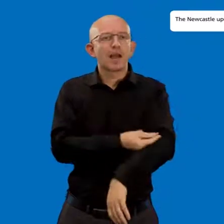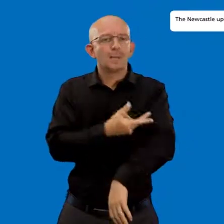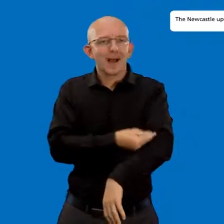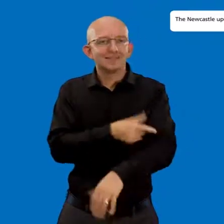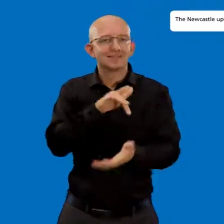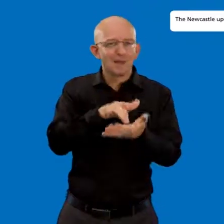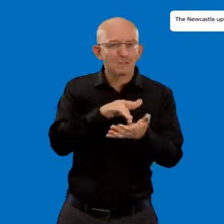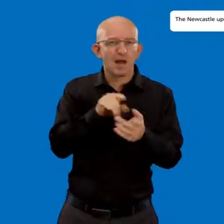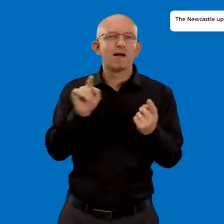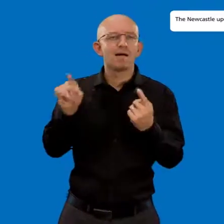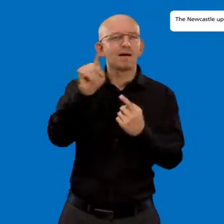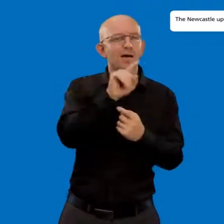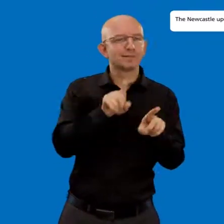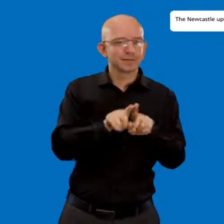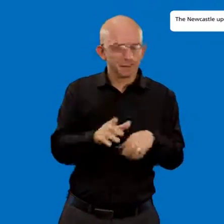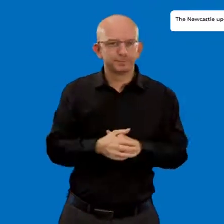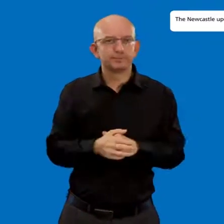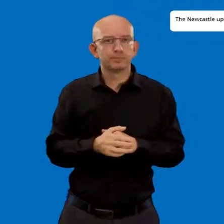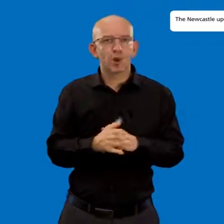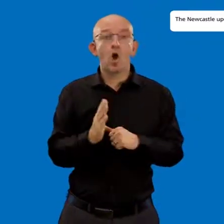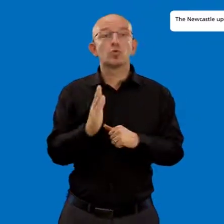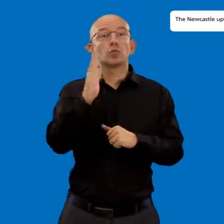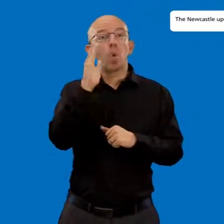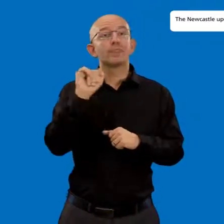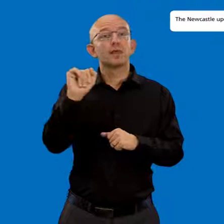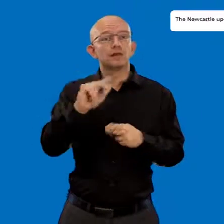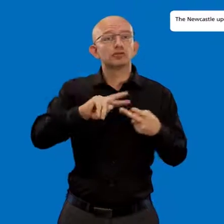The Northern Genetics Service at Life,